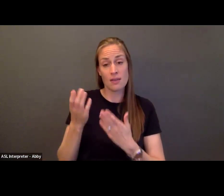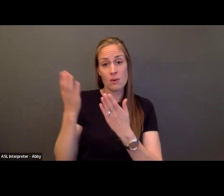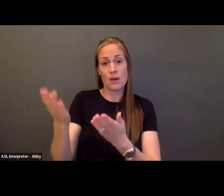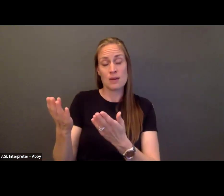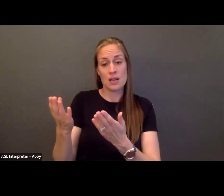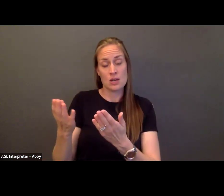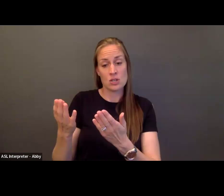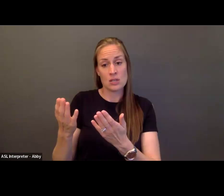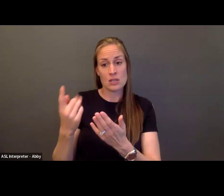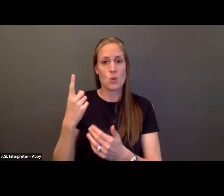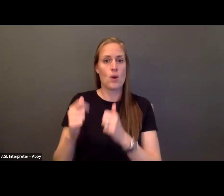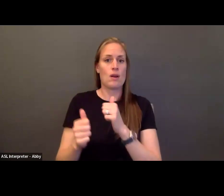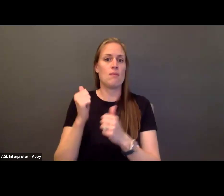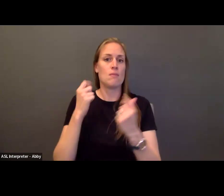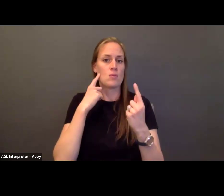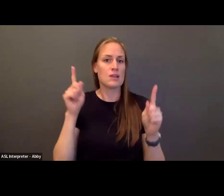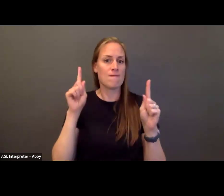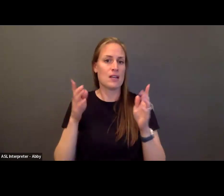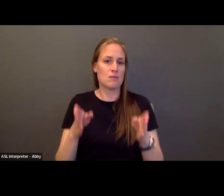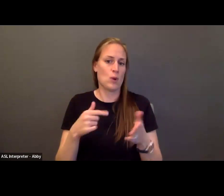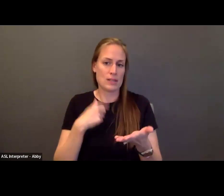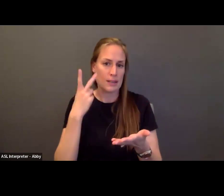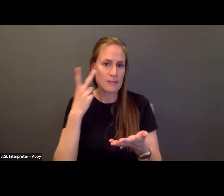most effective ways I've seen in terms of improvement.